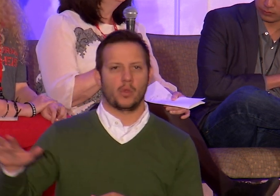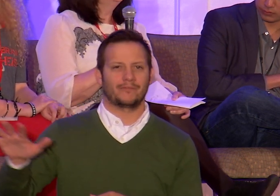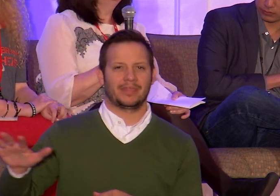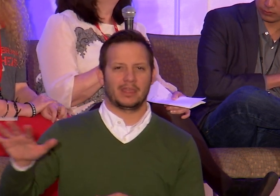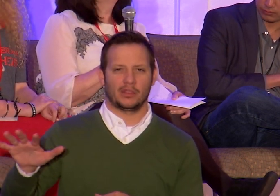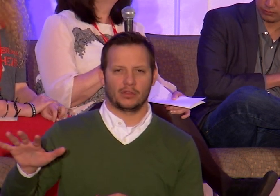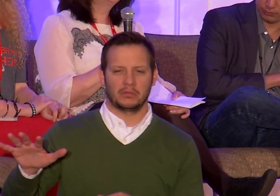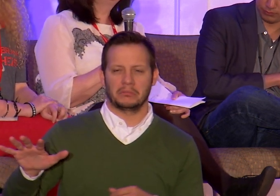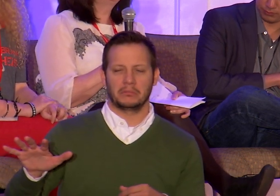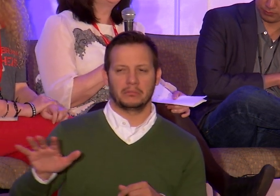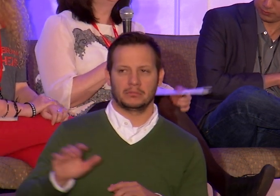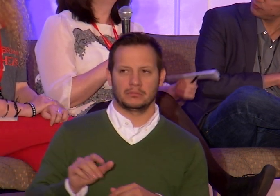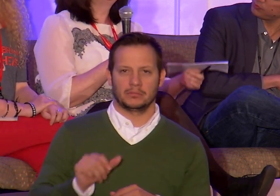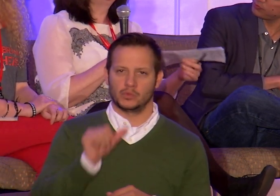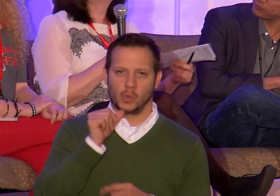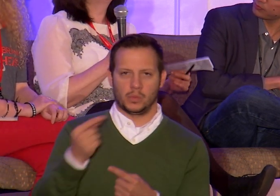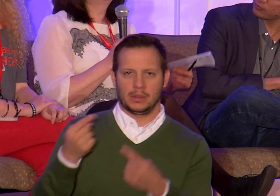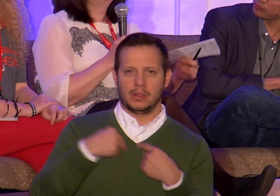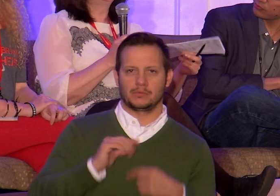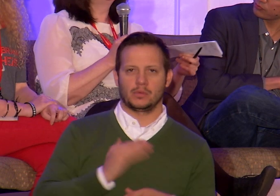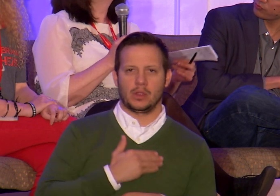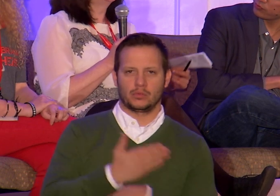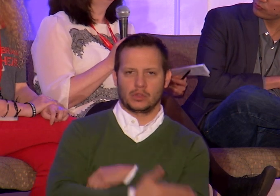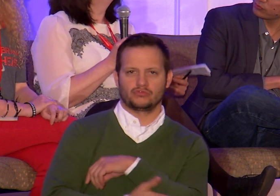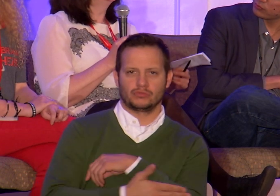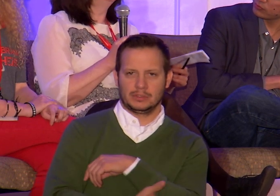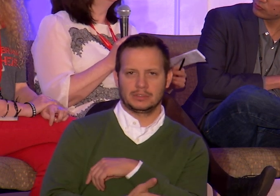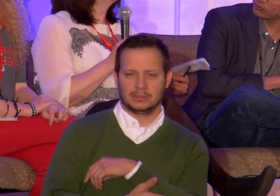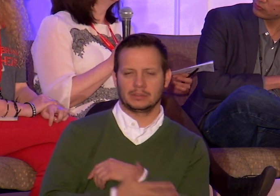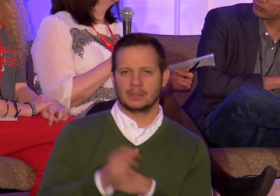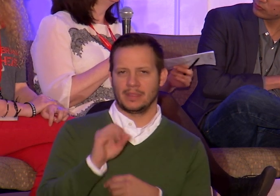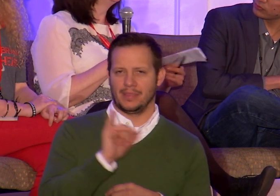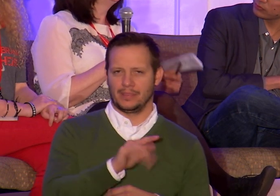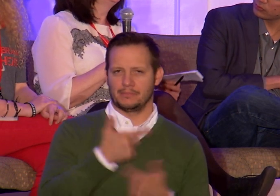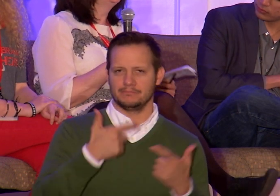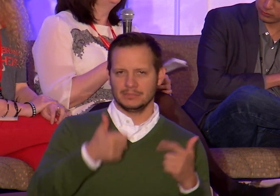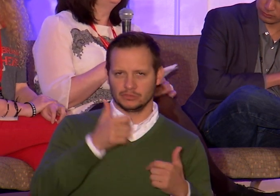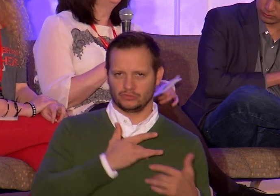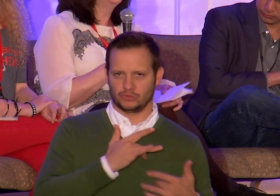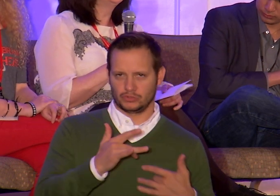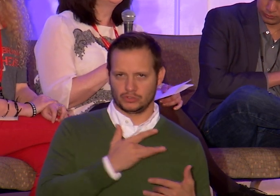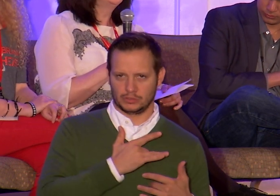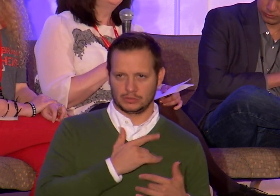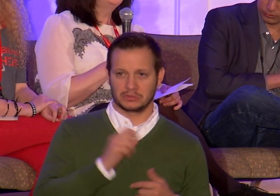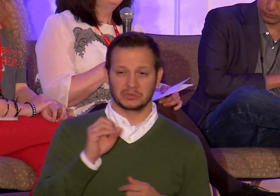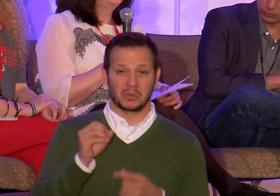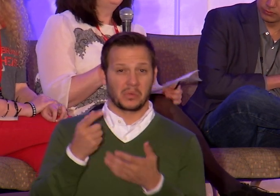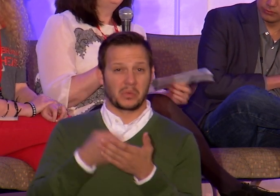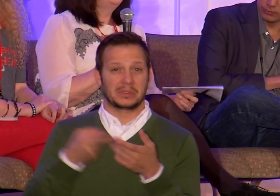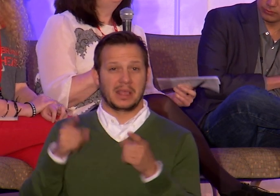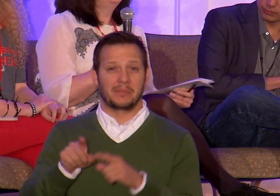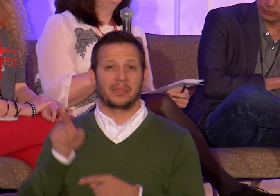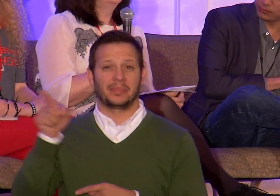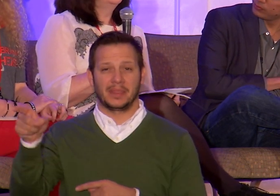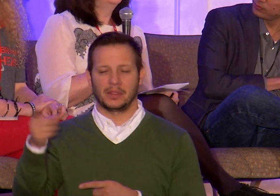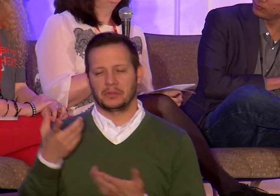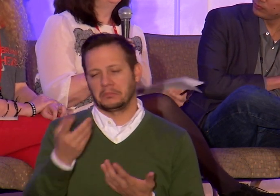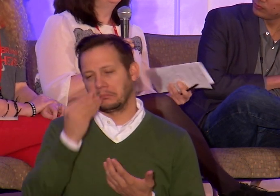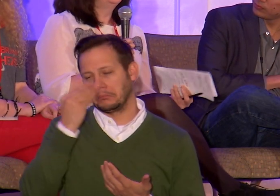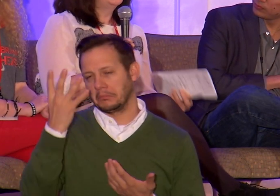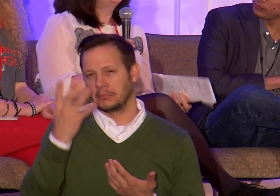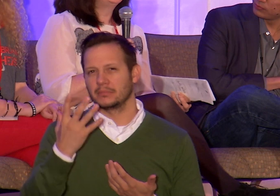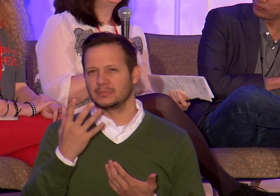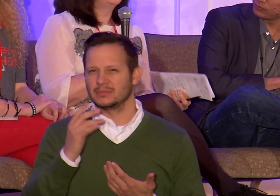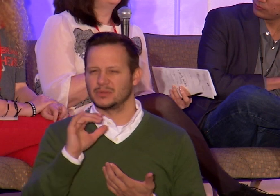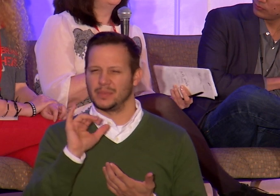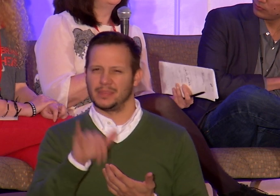Africa. What they're concerned about is terrorism that comes out of Islamism's sphere of influence. And therefore,